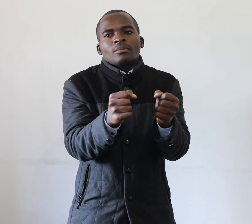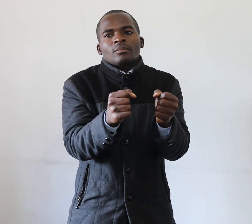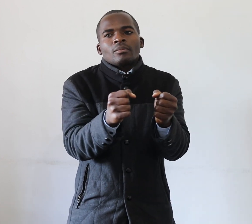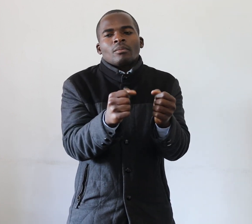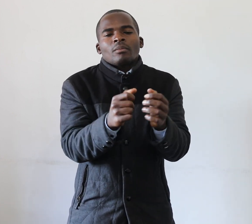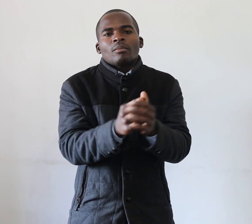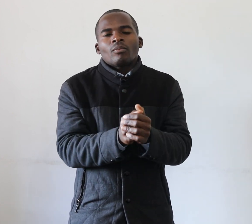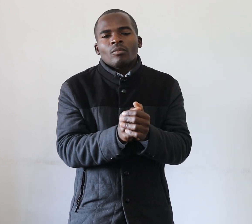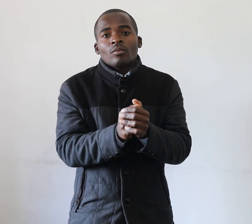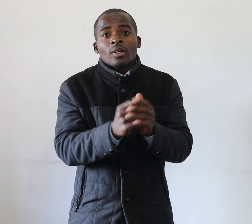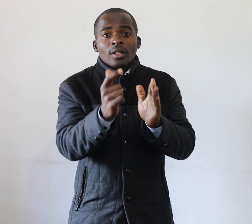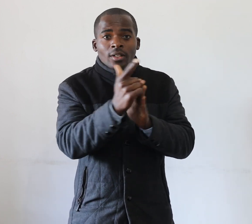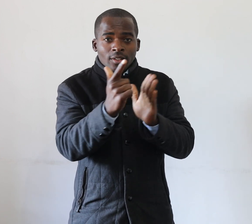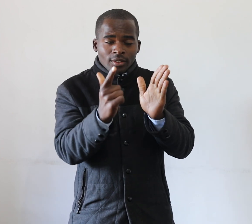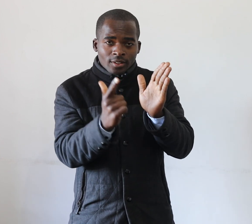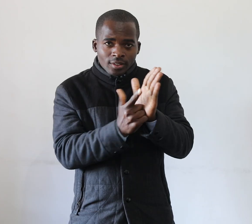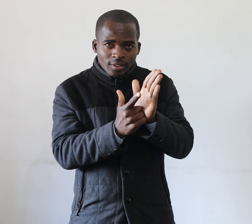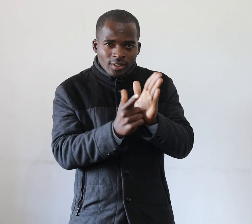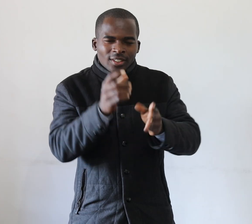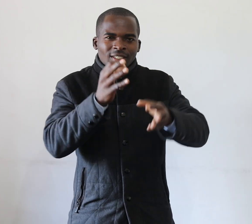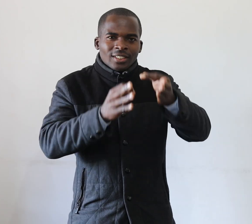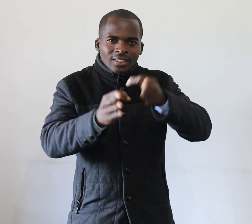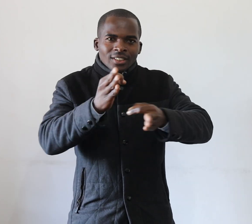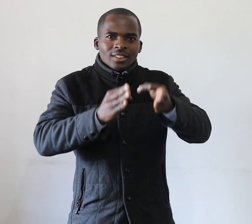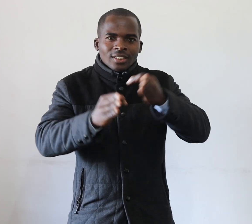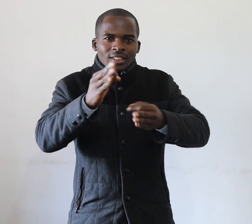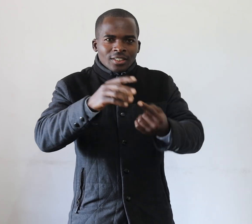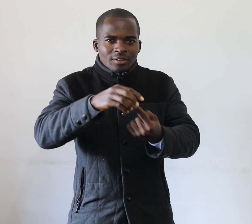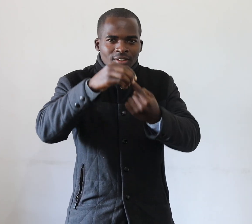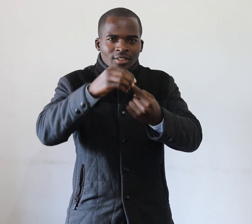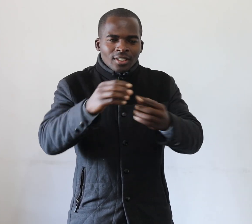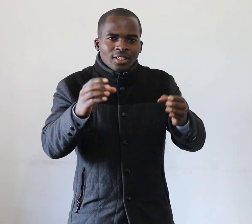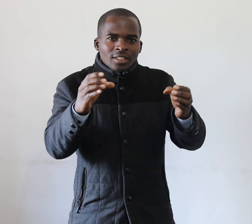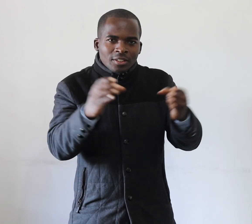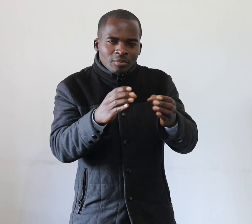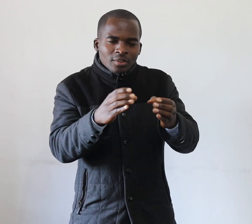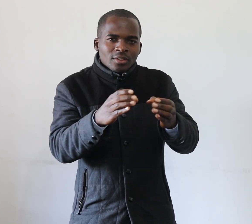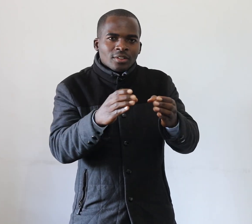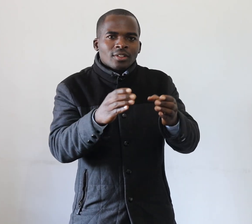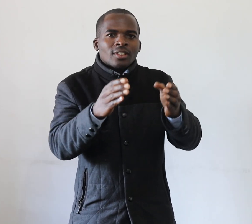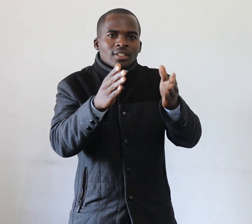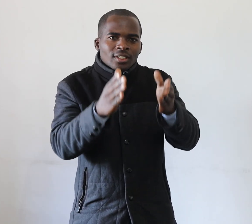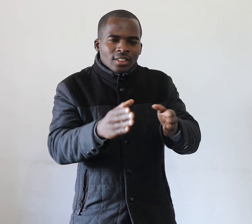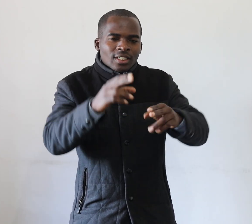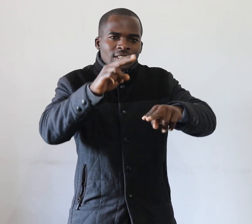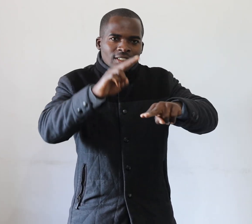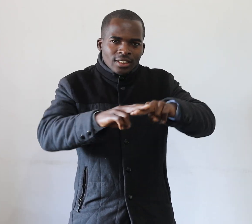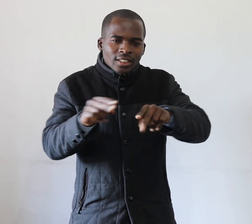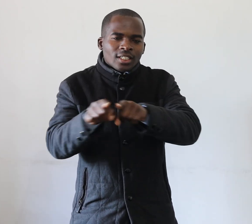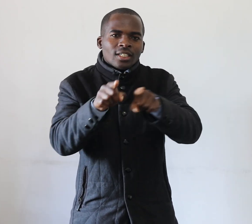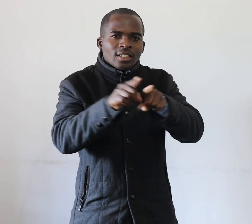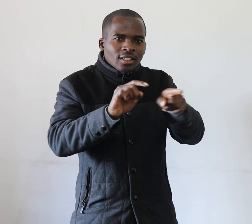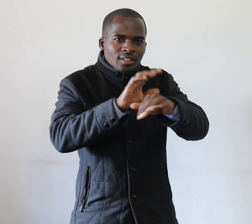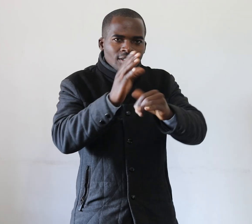The law explains how special councillor seats in a council are shared among different